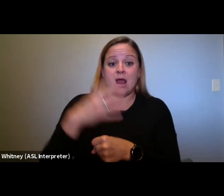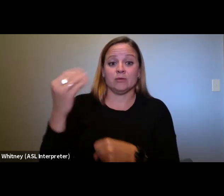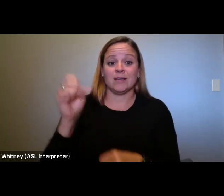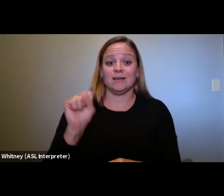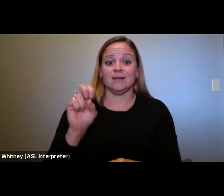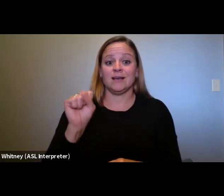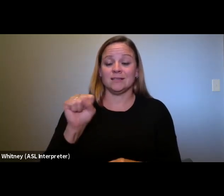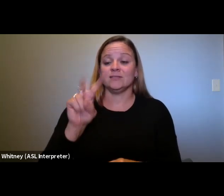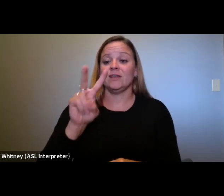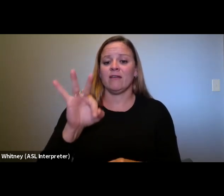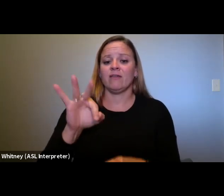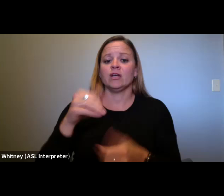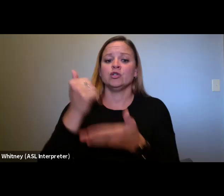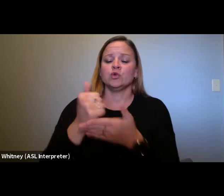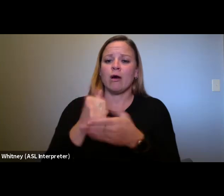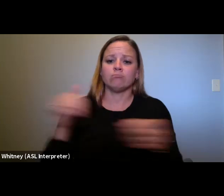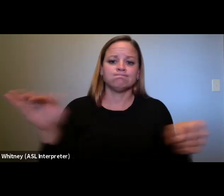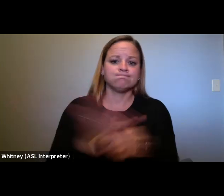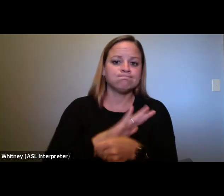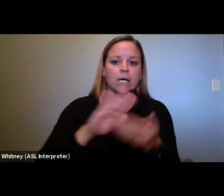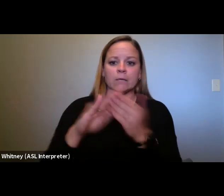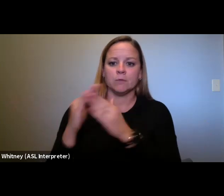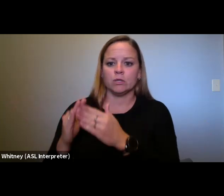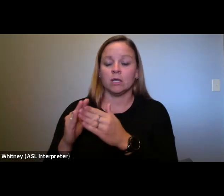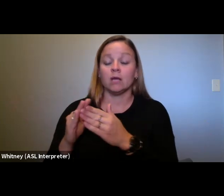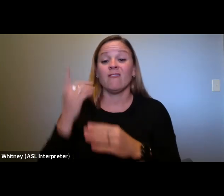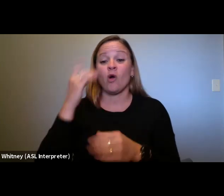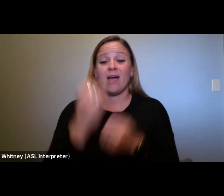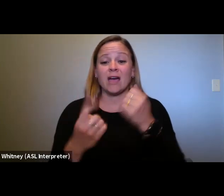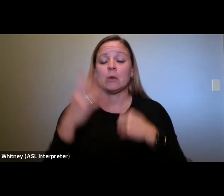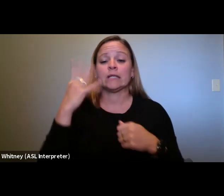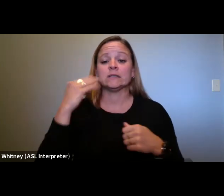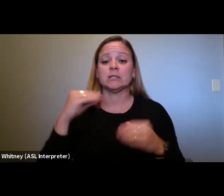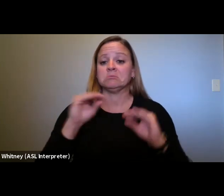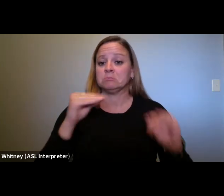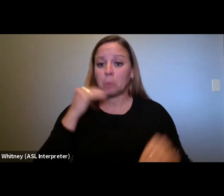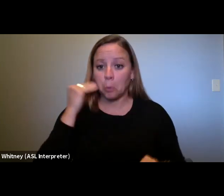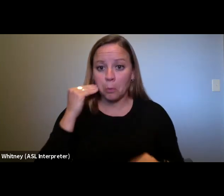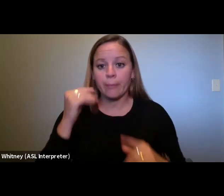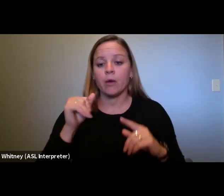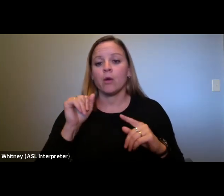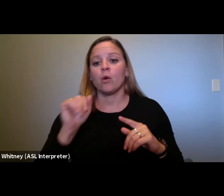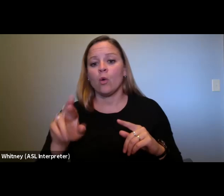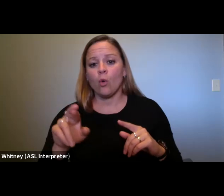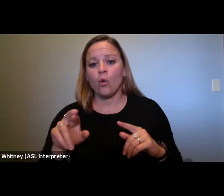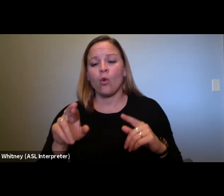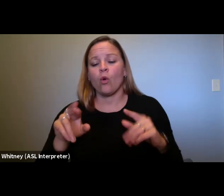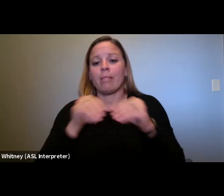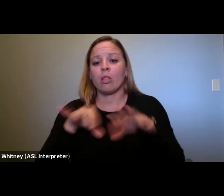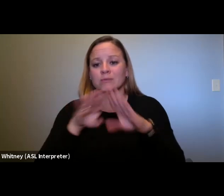really help the entire community. That will be for anyone that is experiencing homelessness or was at risk of losing their